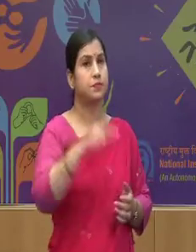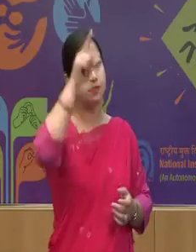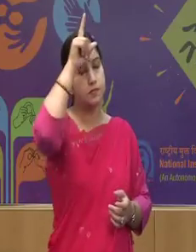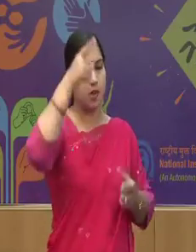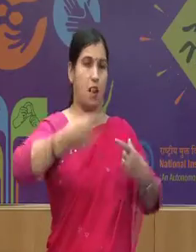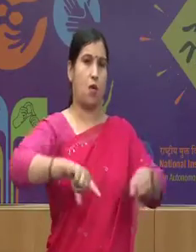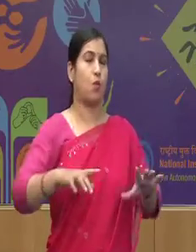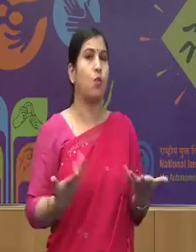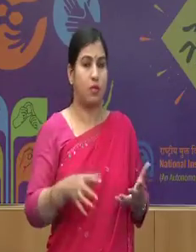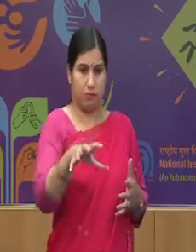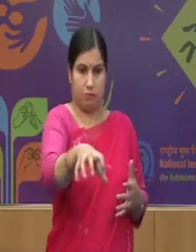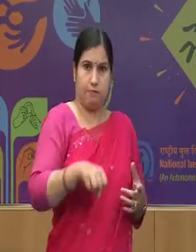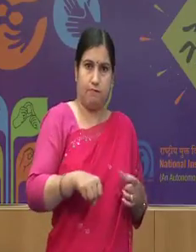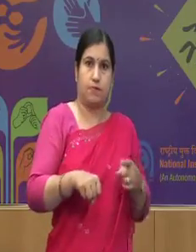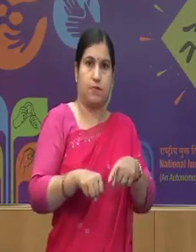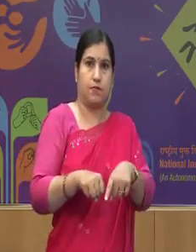Germany was allowed to occupy